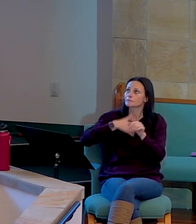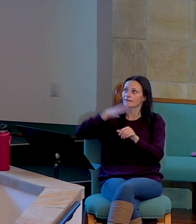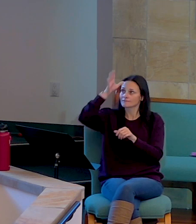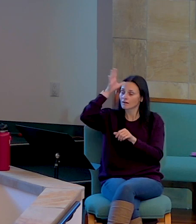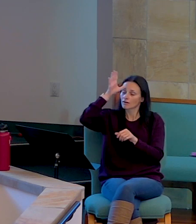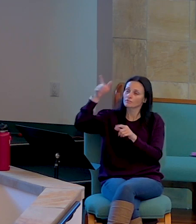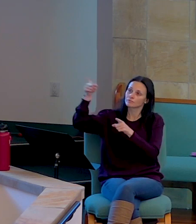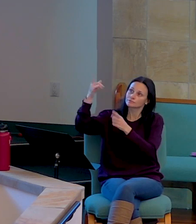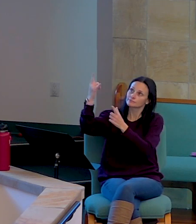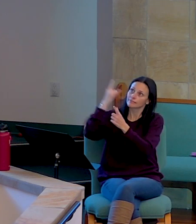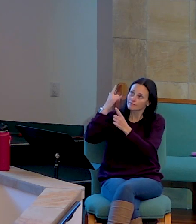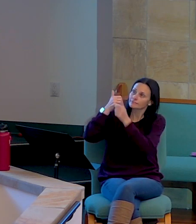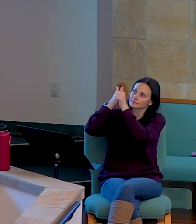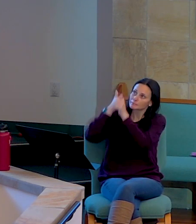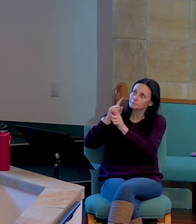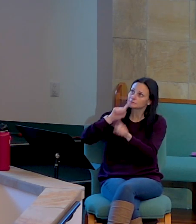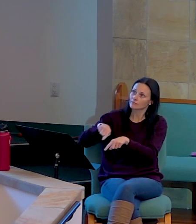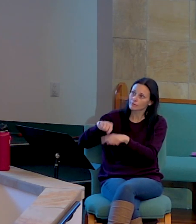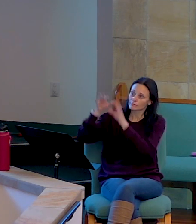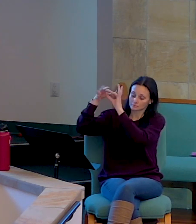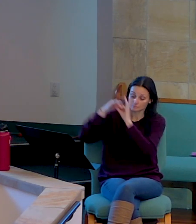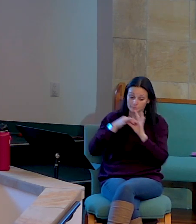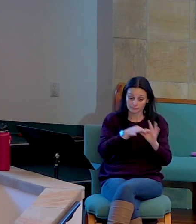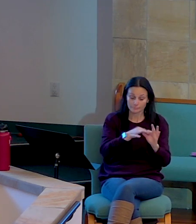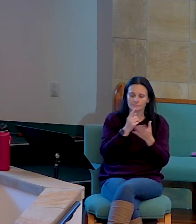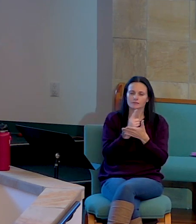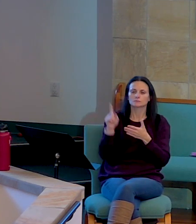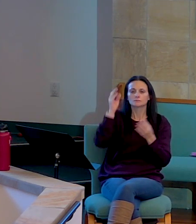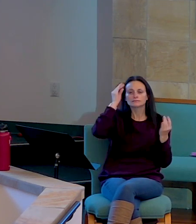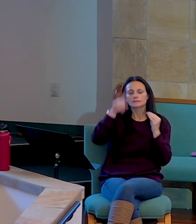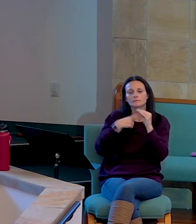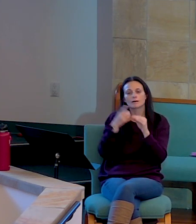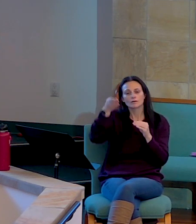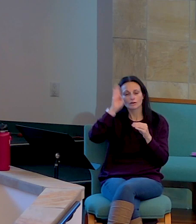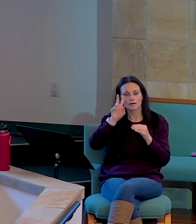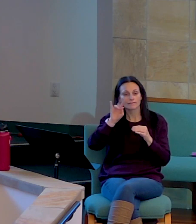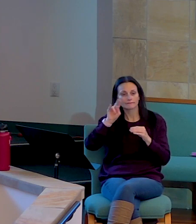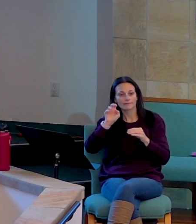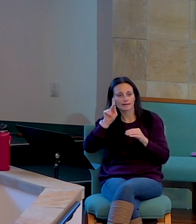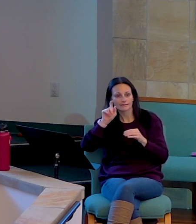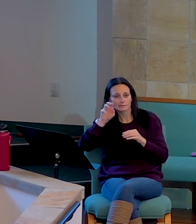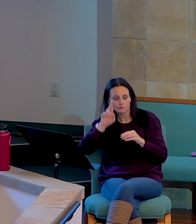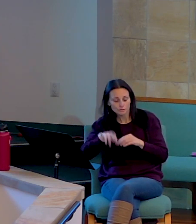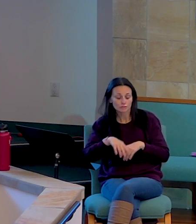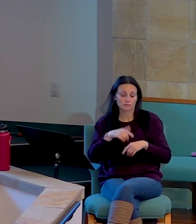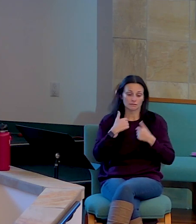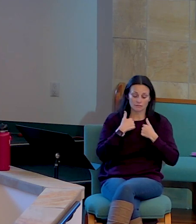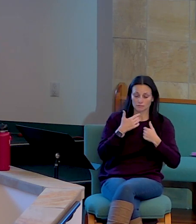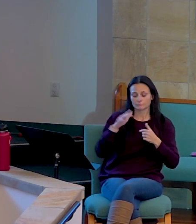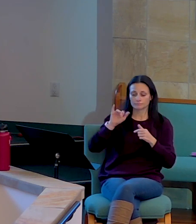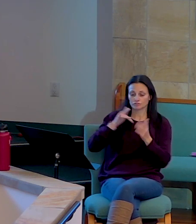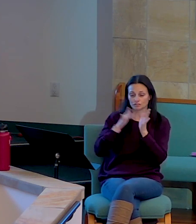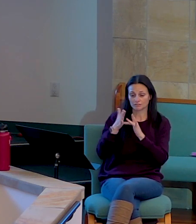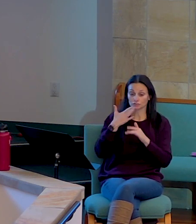and abide in his love. Last week, we reflected on God, the vine keeper, Jesus, the good vine, and